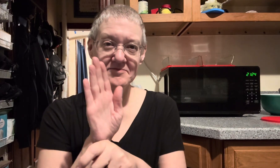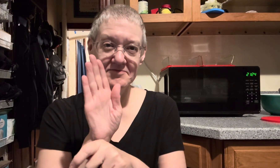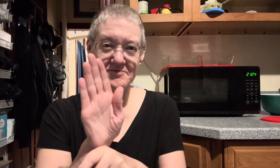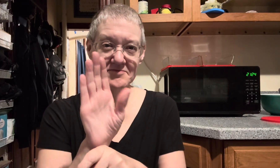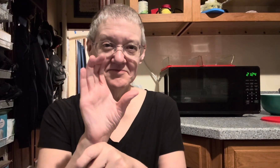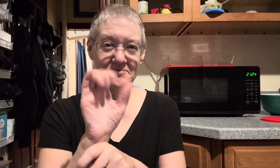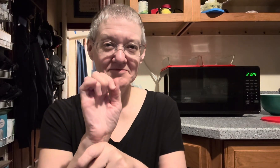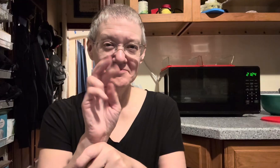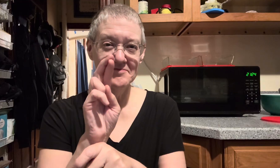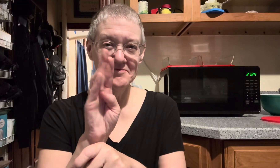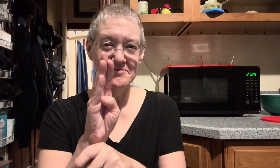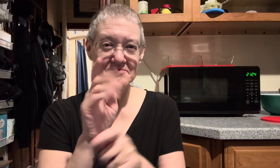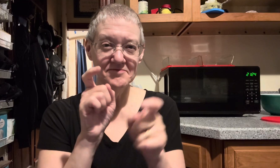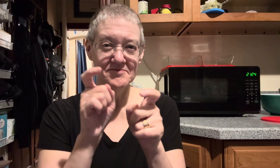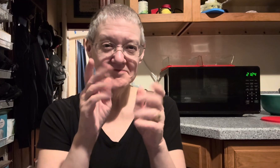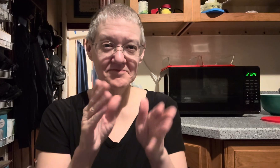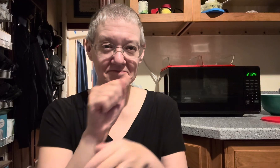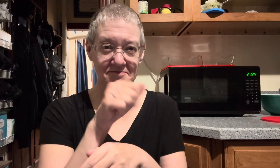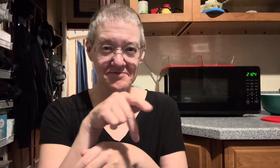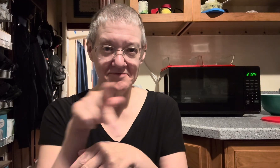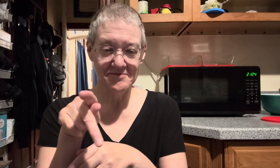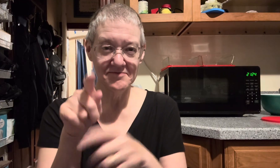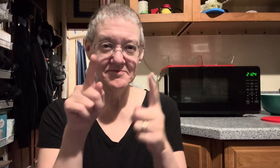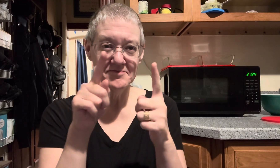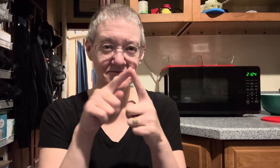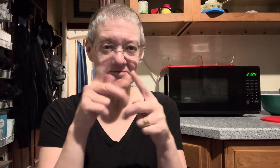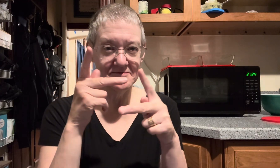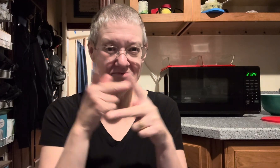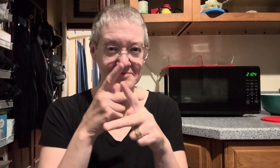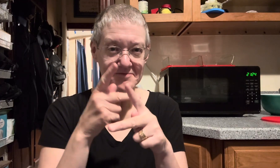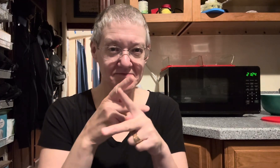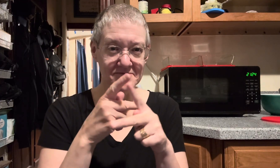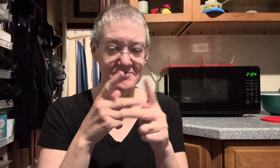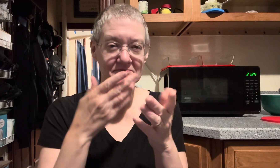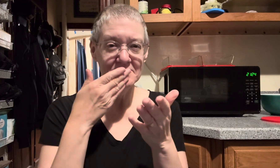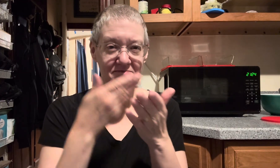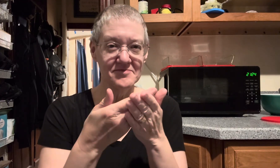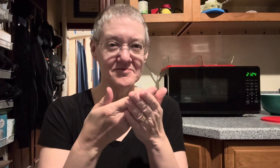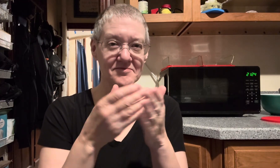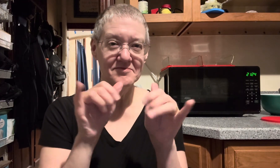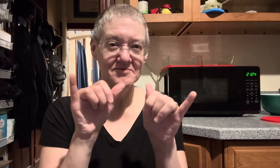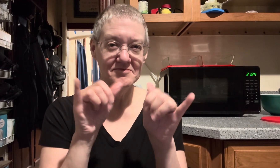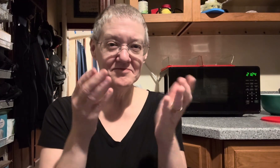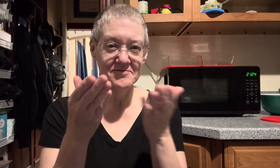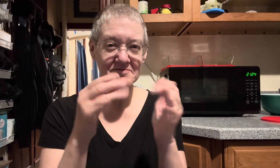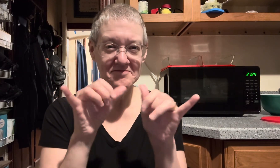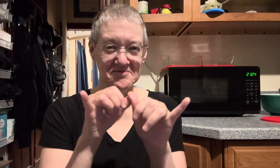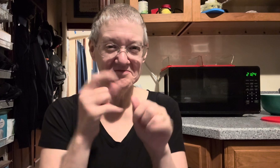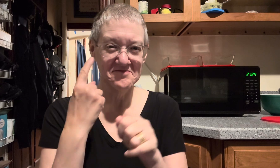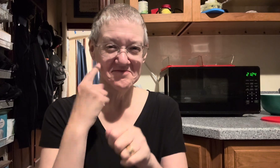In this situation, you're going to use your Carb Manager app to figure out a good serving size.